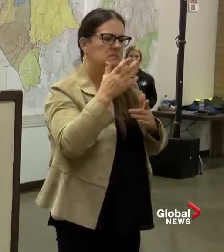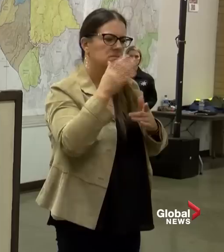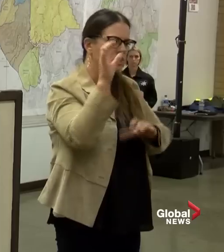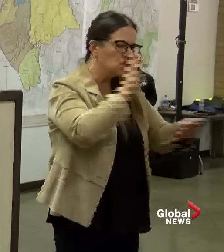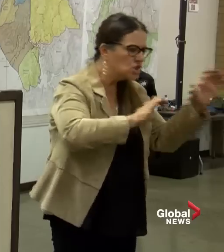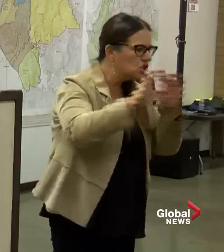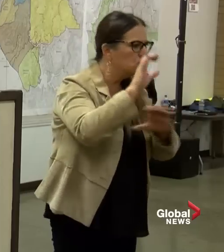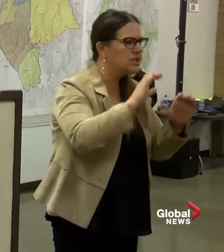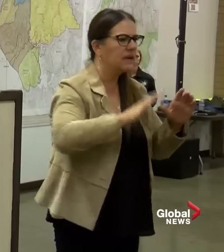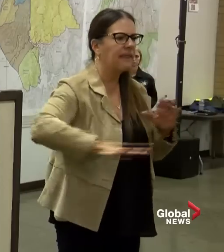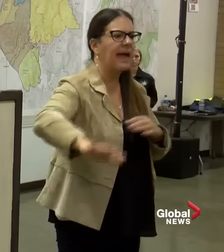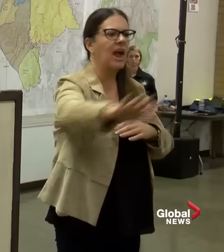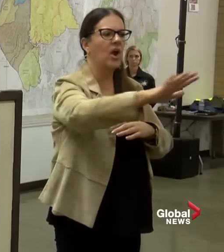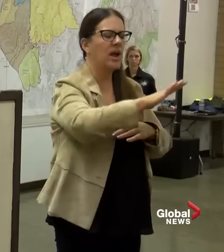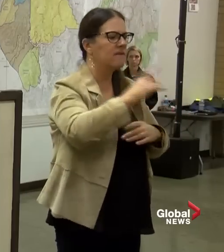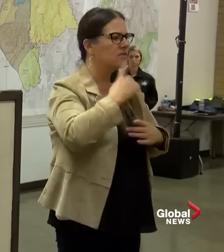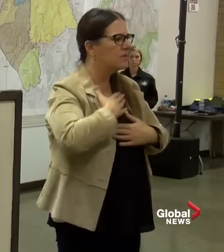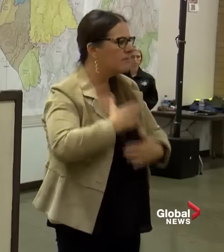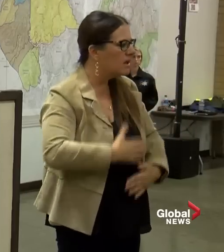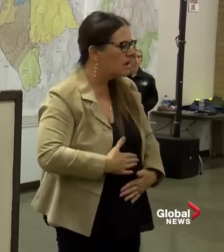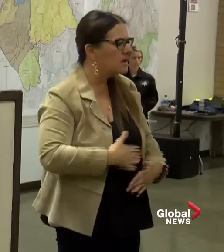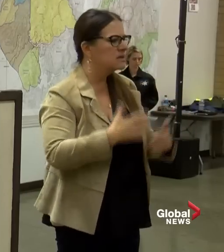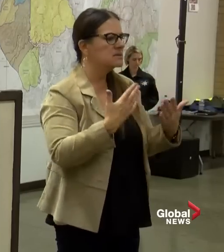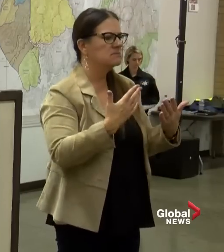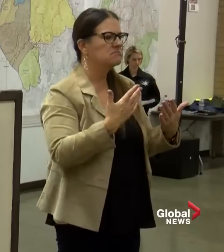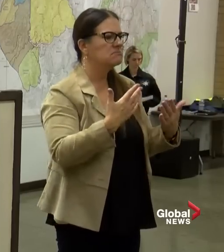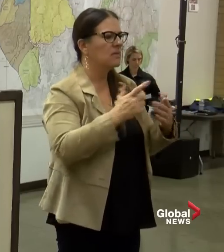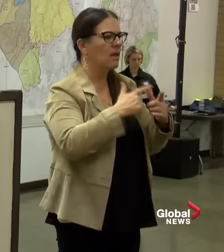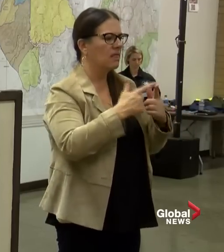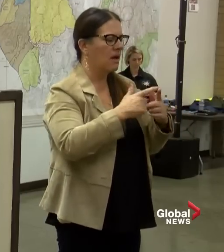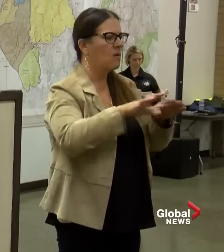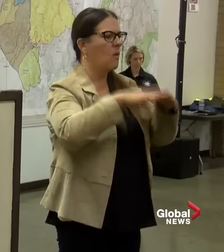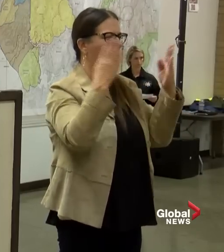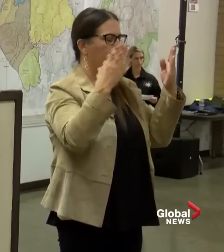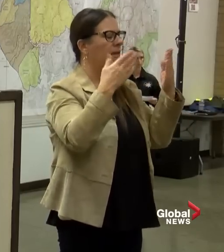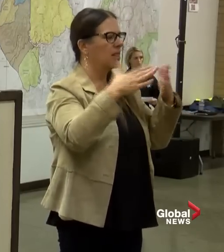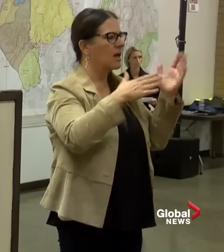for remains and ultimately re-entry.